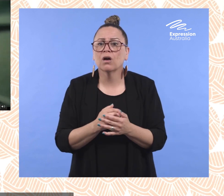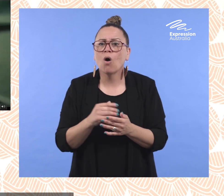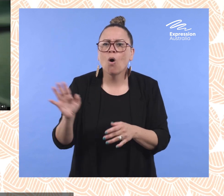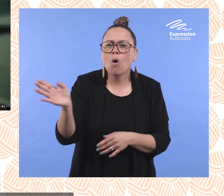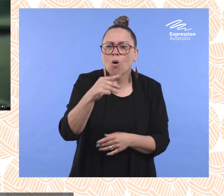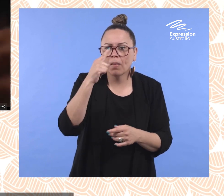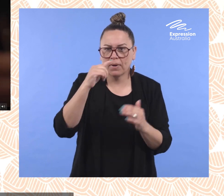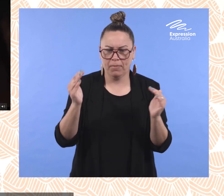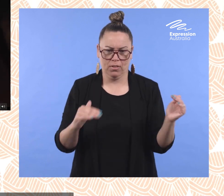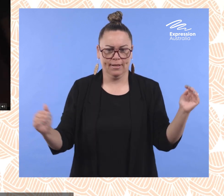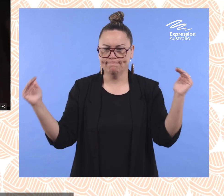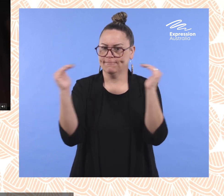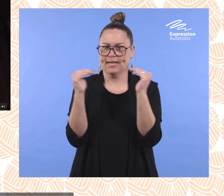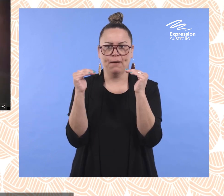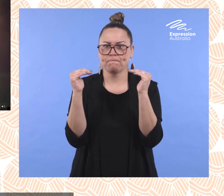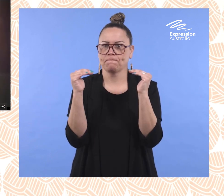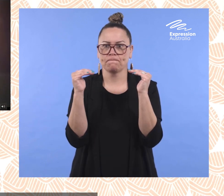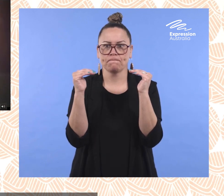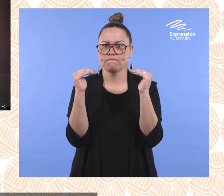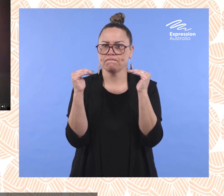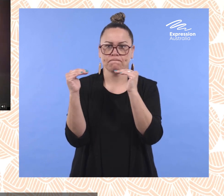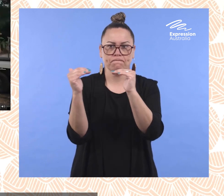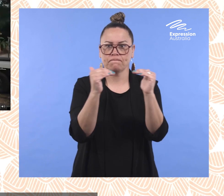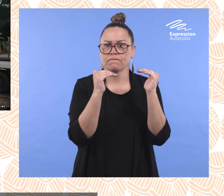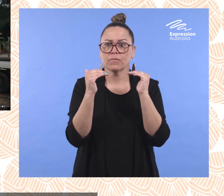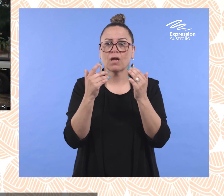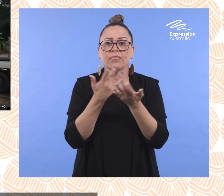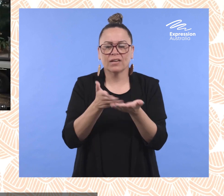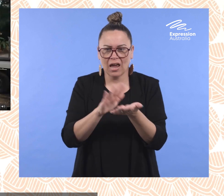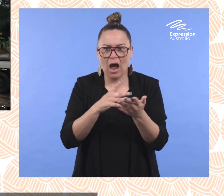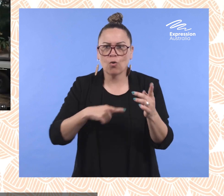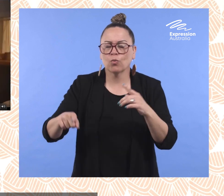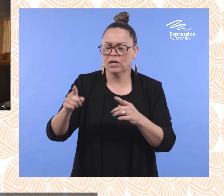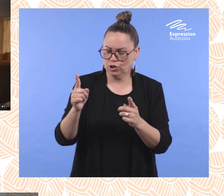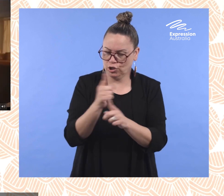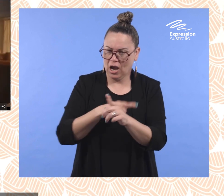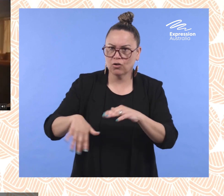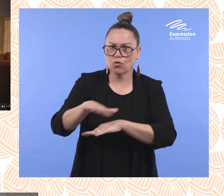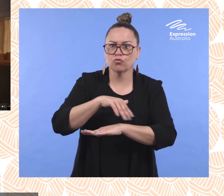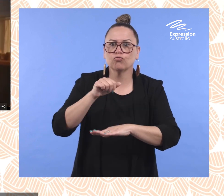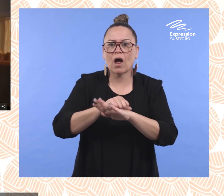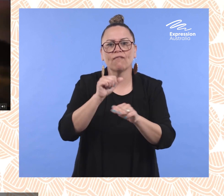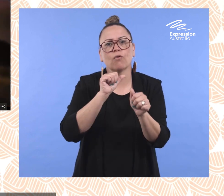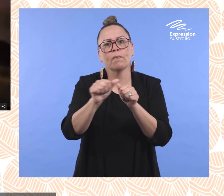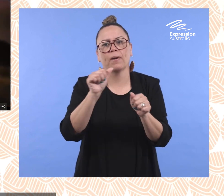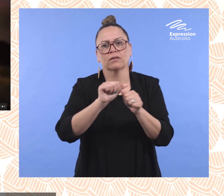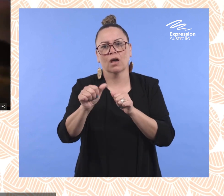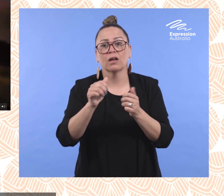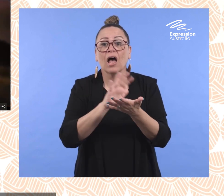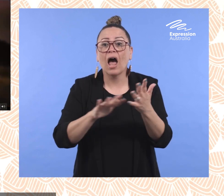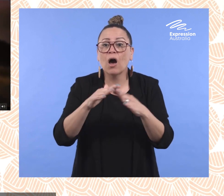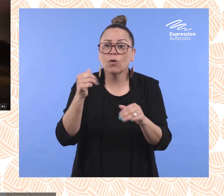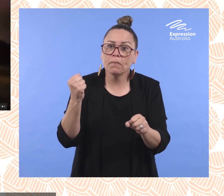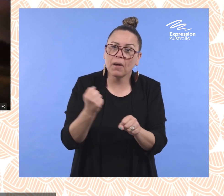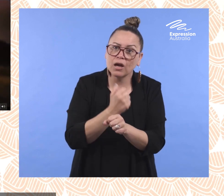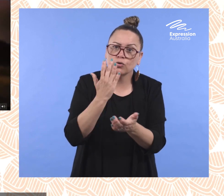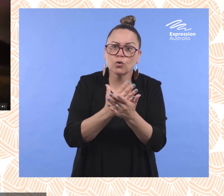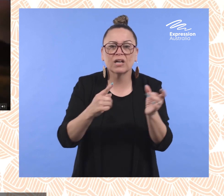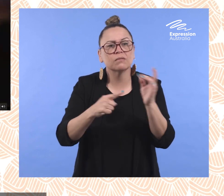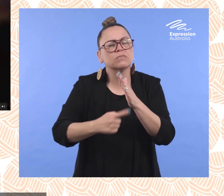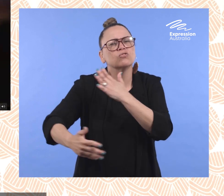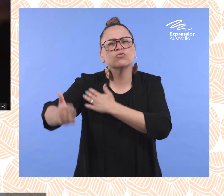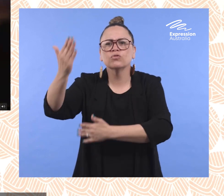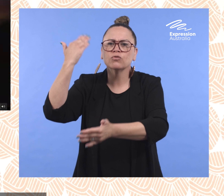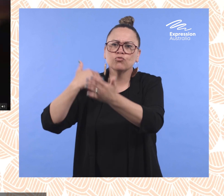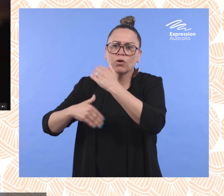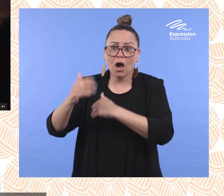Everyone walked side by side. And that's how we changed this country for the better. How we made history. Is